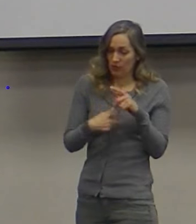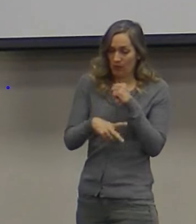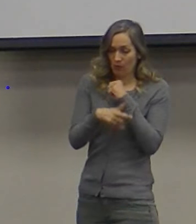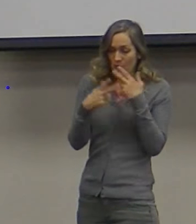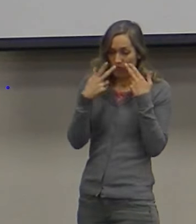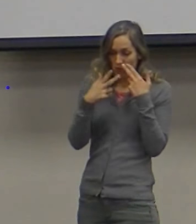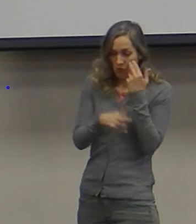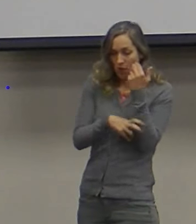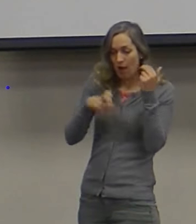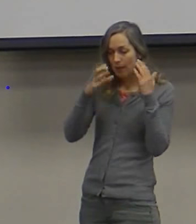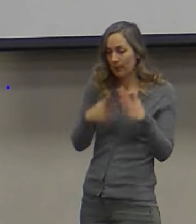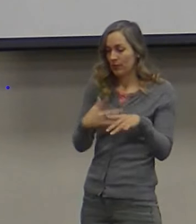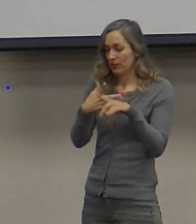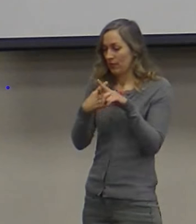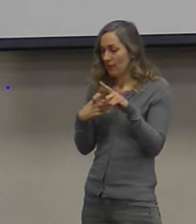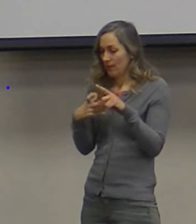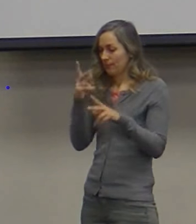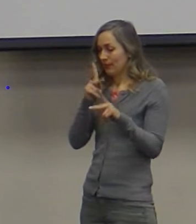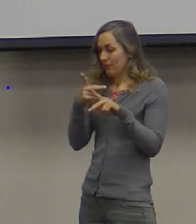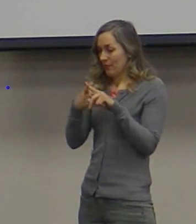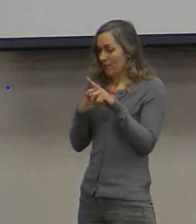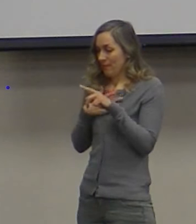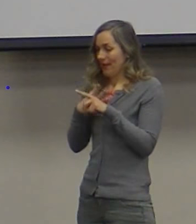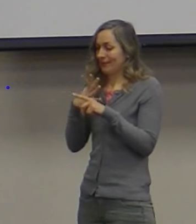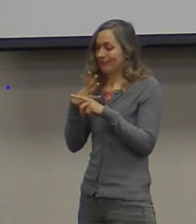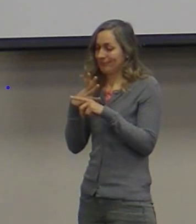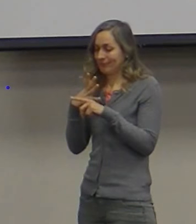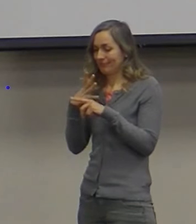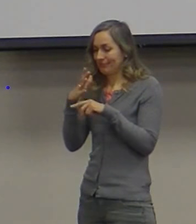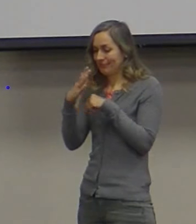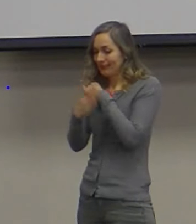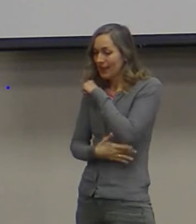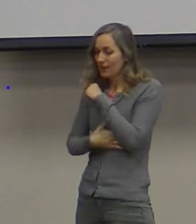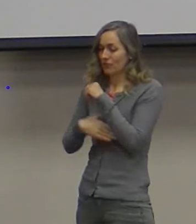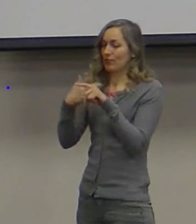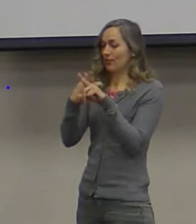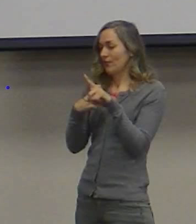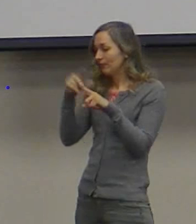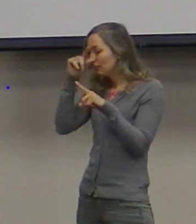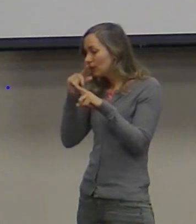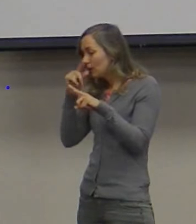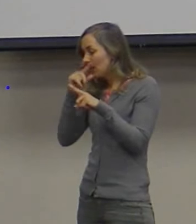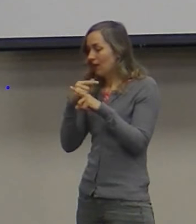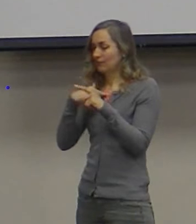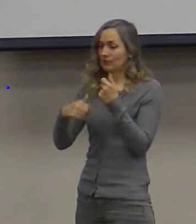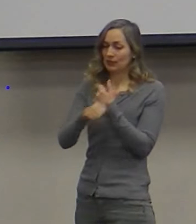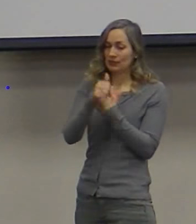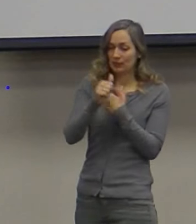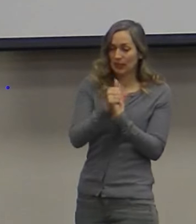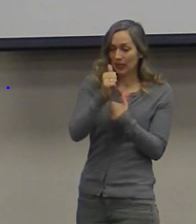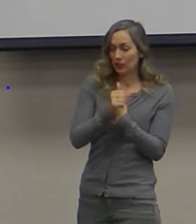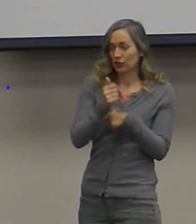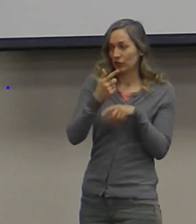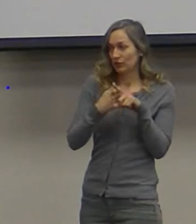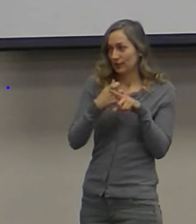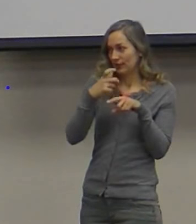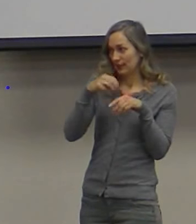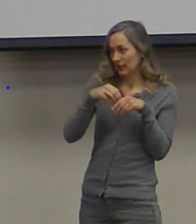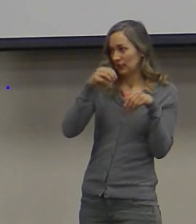Gentiles, dangers in the city, dangers in the wilderness, dangers on the sea, dangers among false